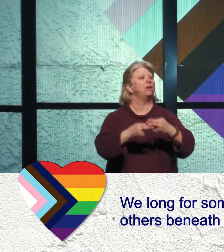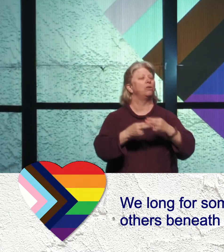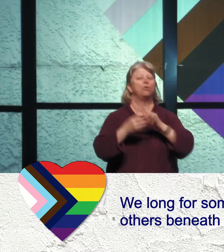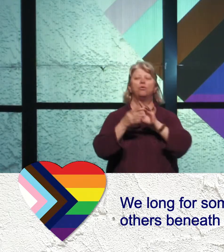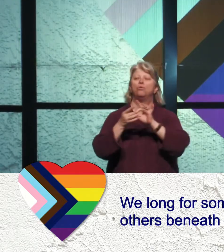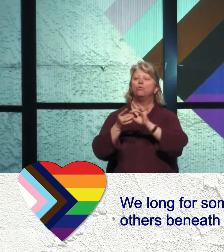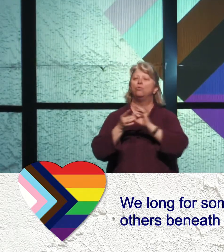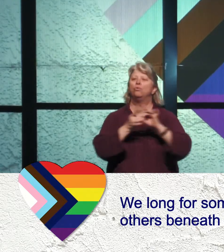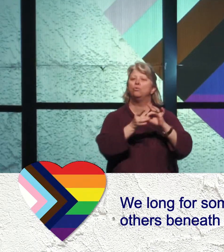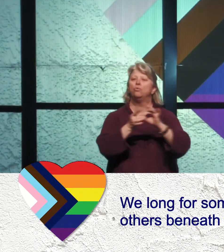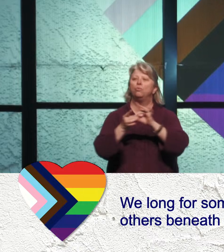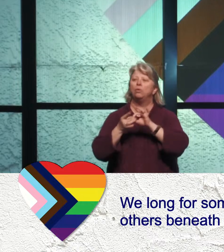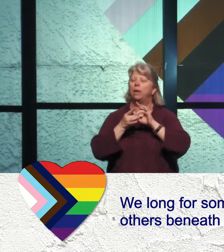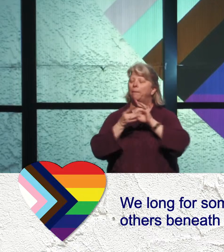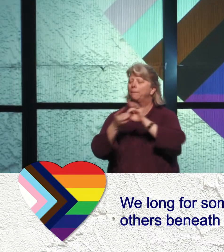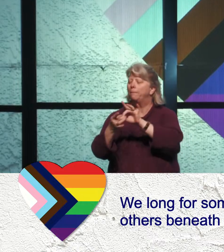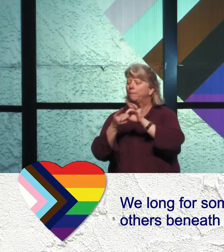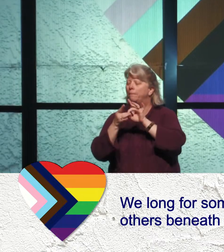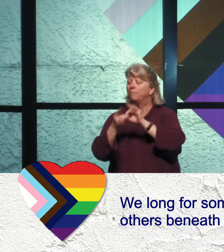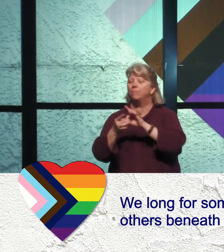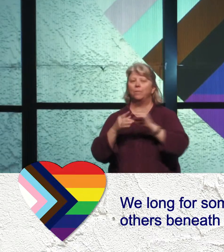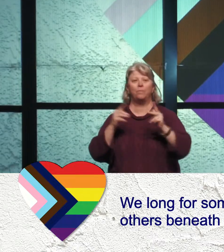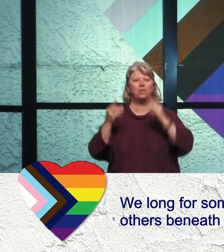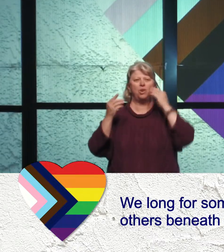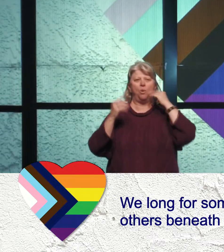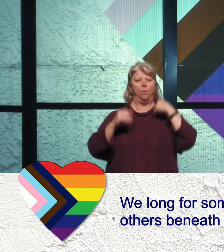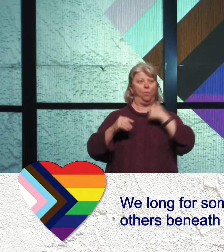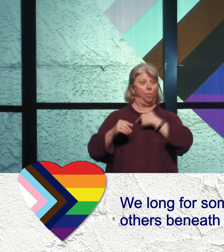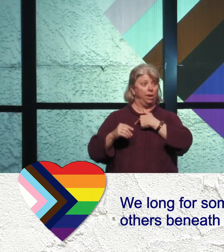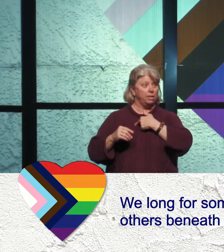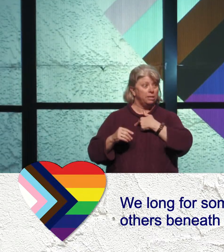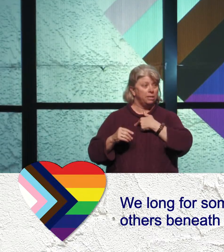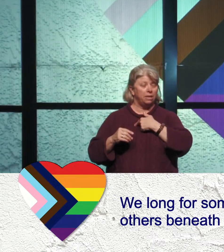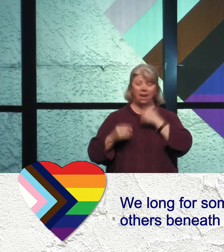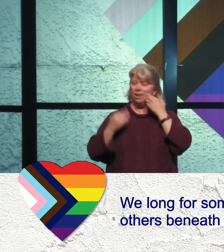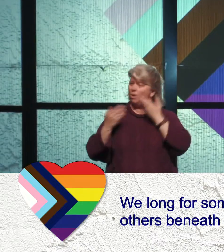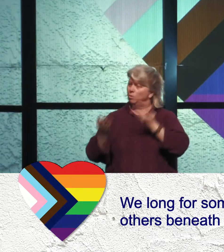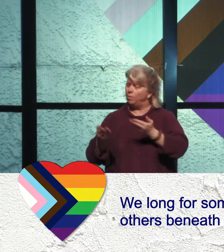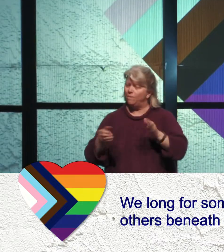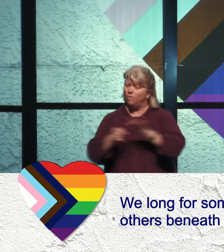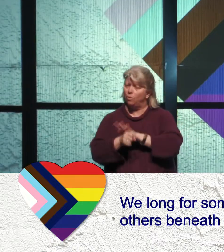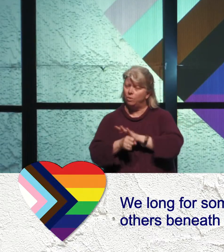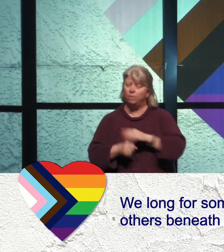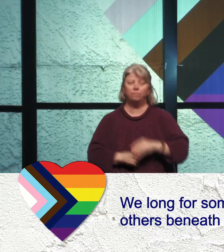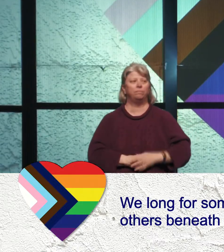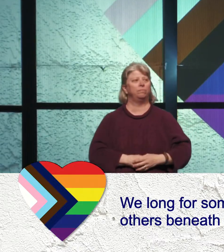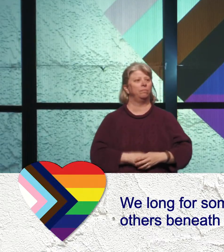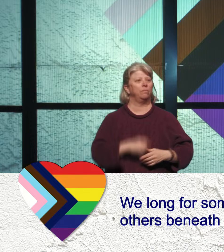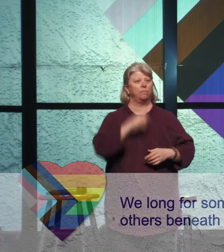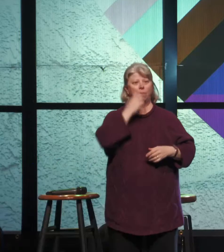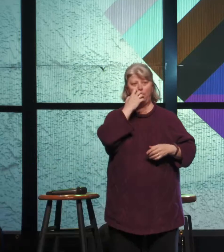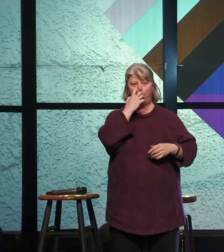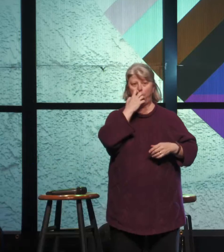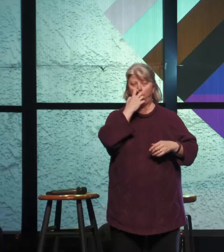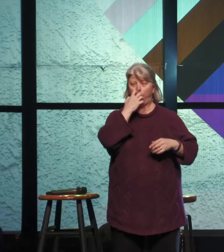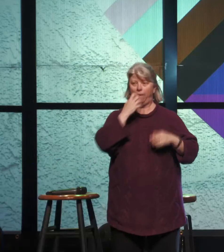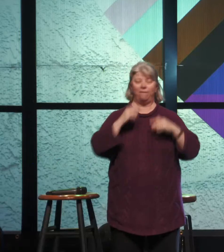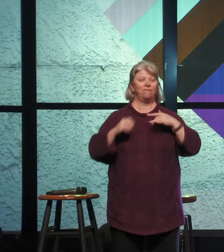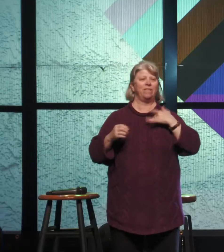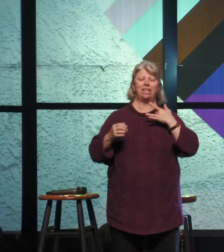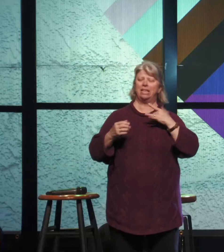union. We want this idea of being known and fully and knowing someone fully, of having a state of